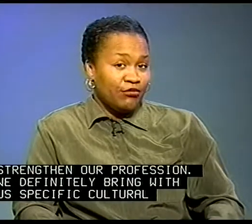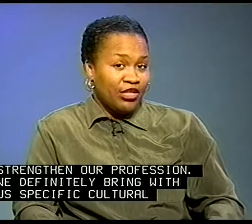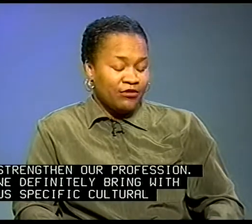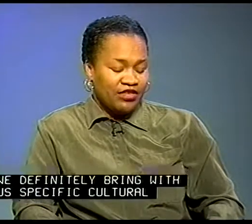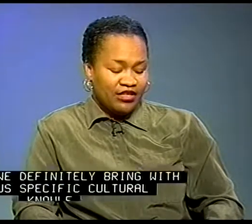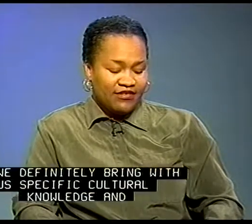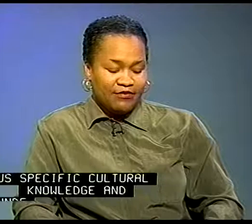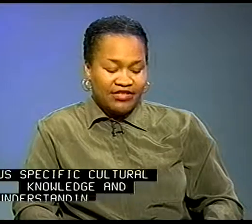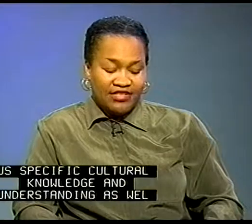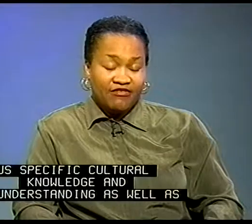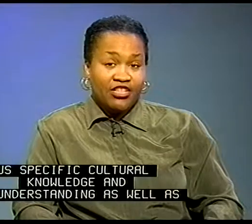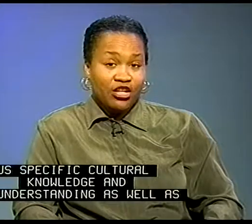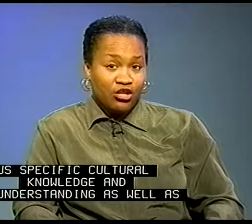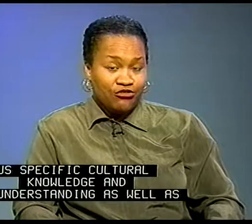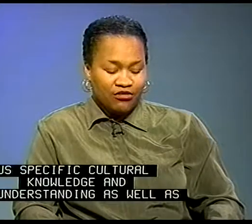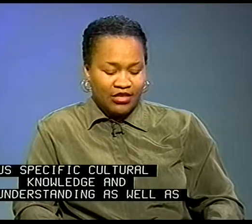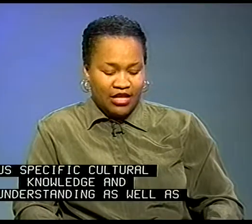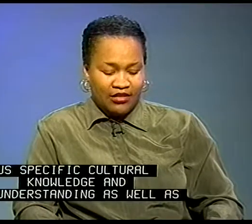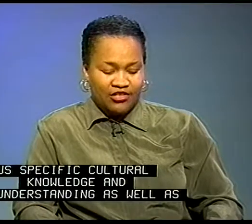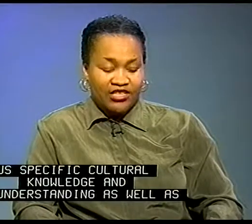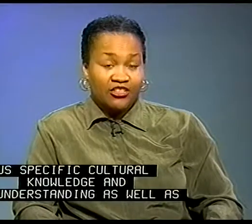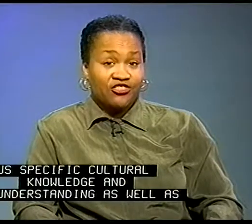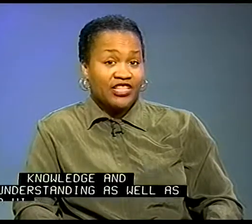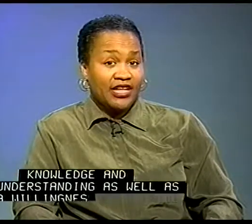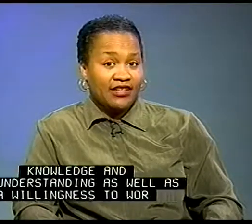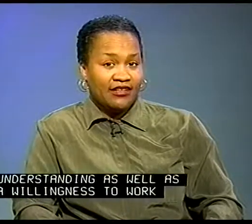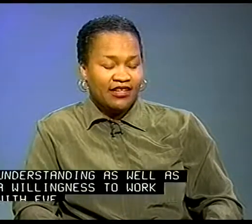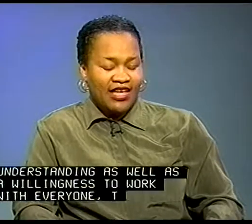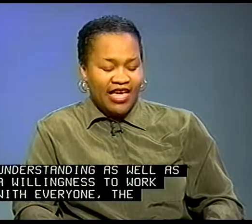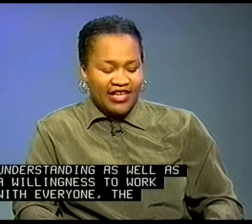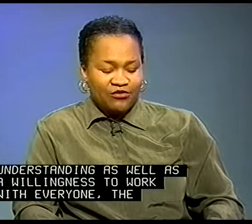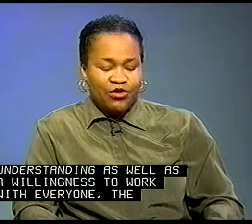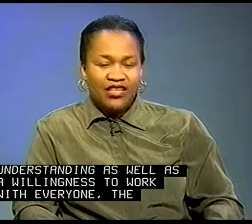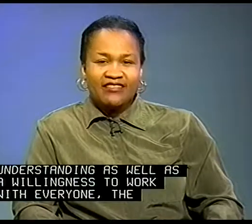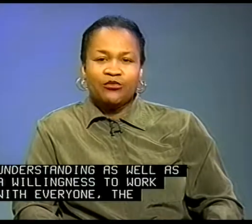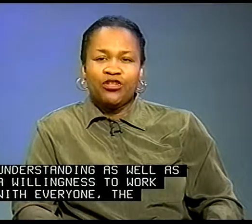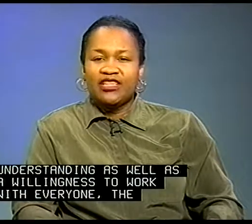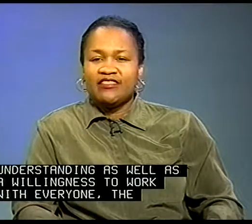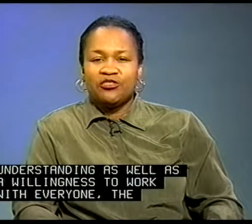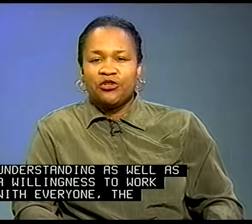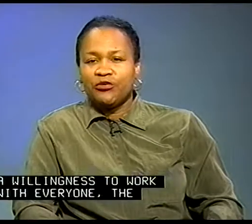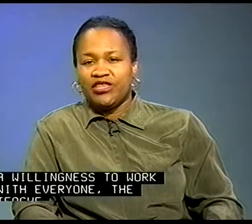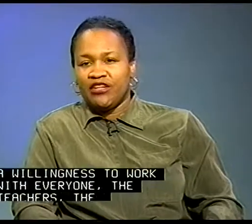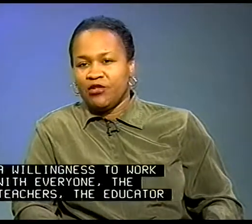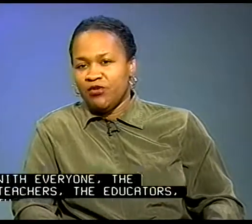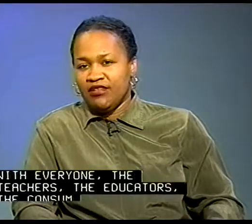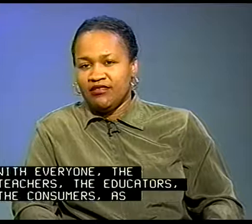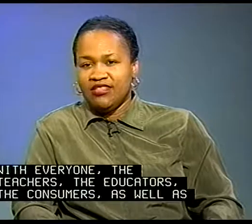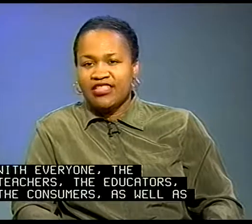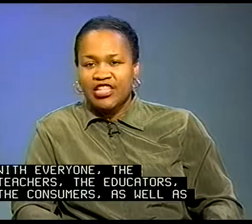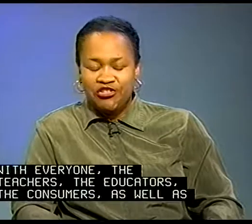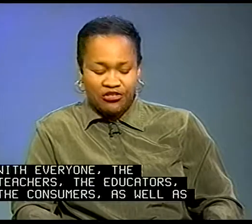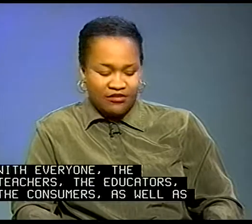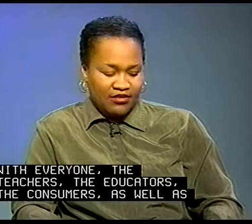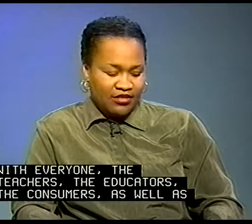bring with us specific cultural knowledge and understanding, as well as a willingness to work with everyone, the teachers,